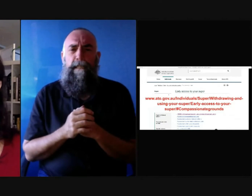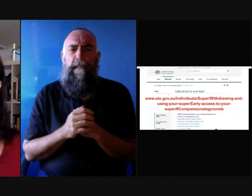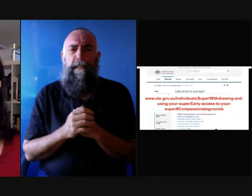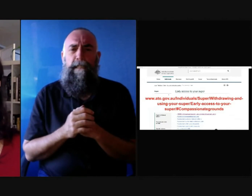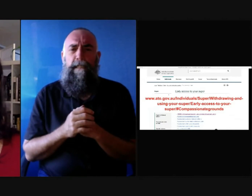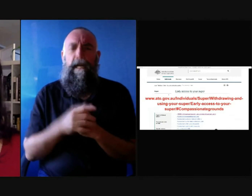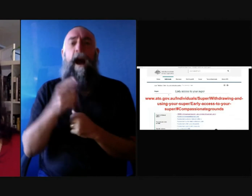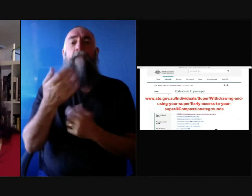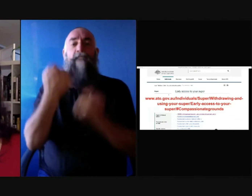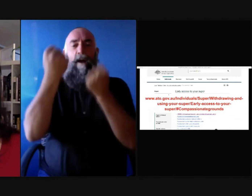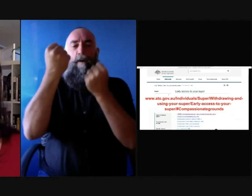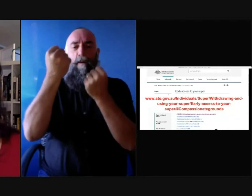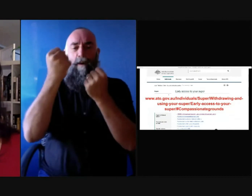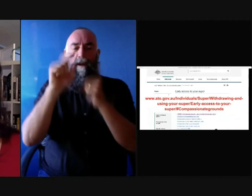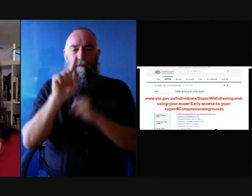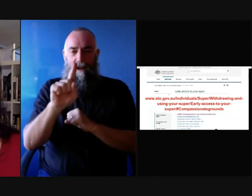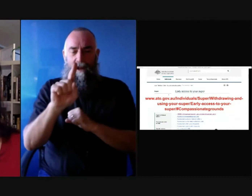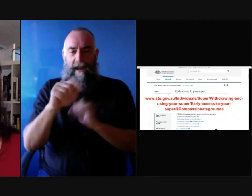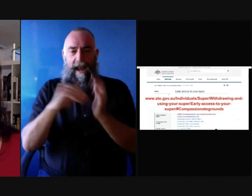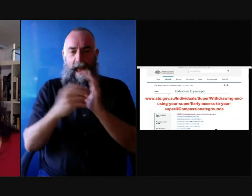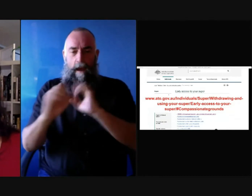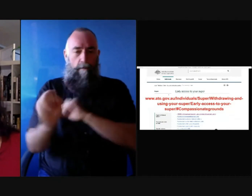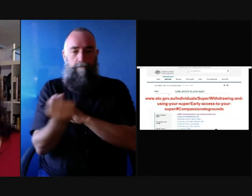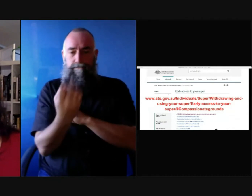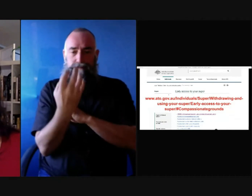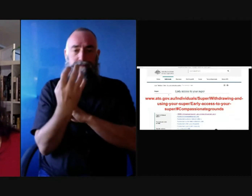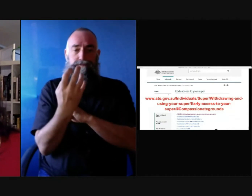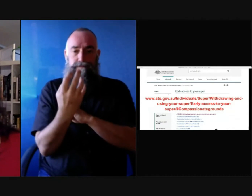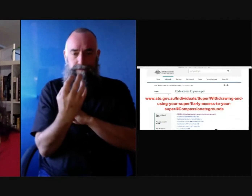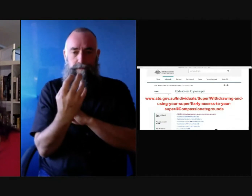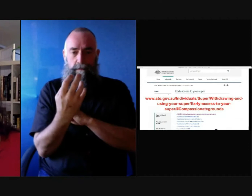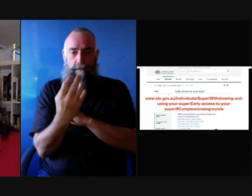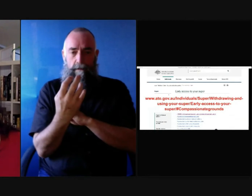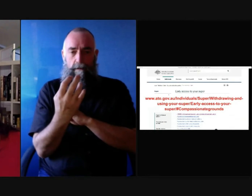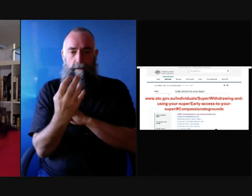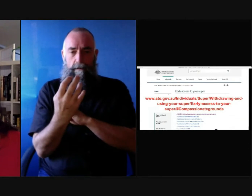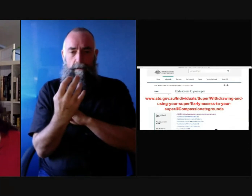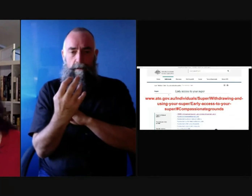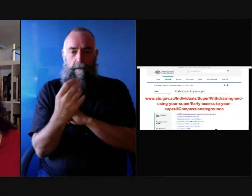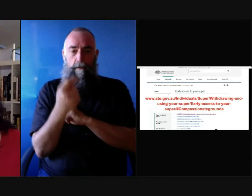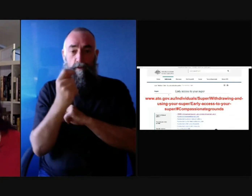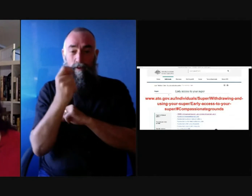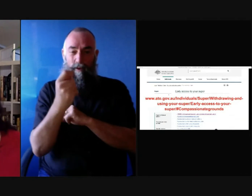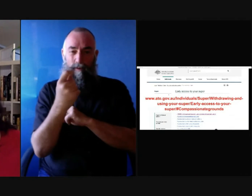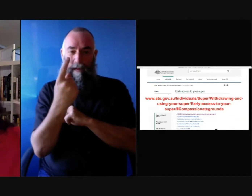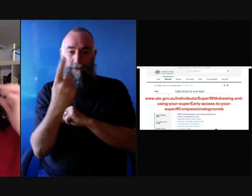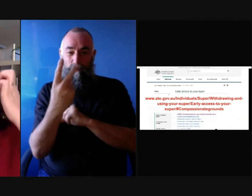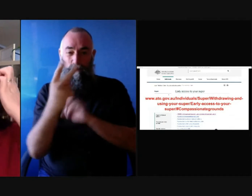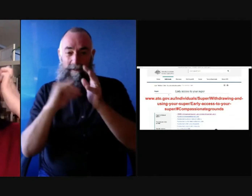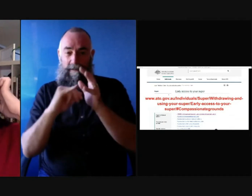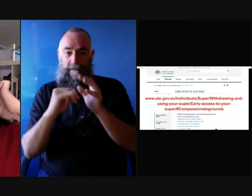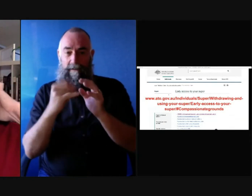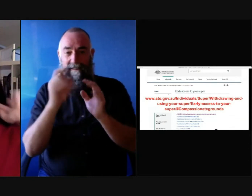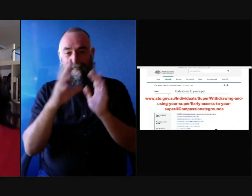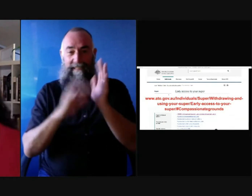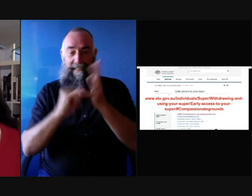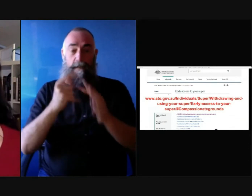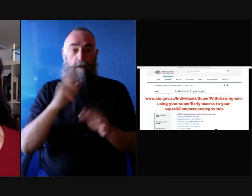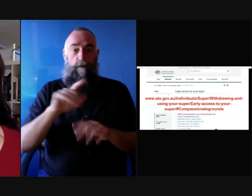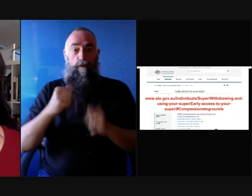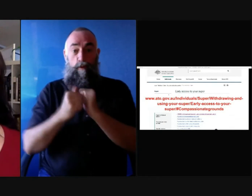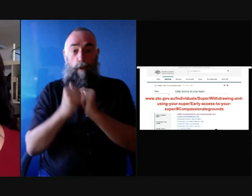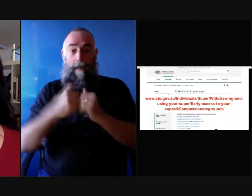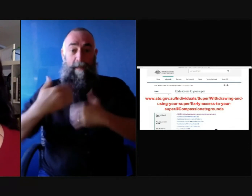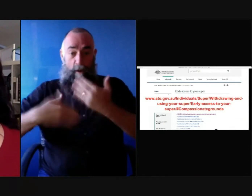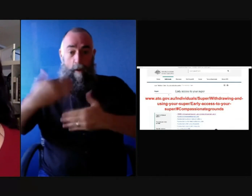There she is. Just getting her back on screen again now. She should be with us shortly. Thanks for staying with us, Sean, while we keep